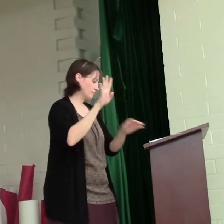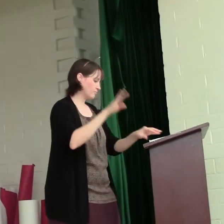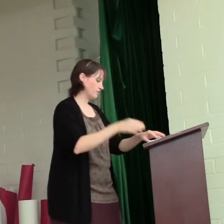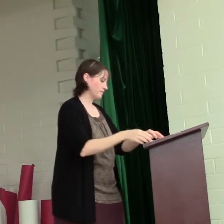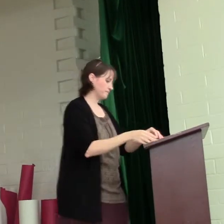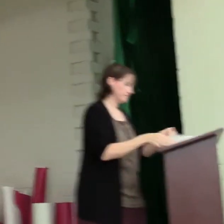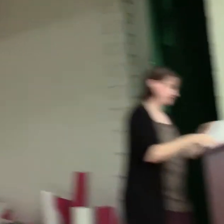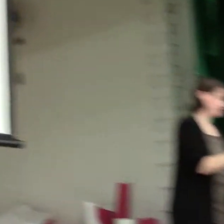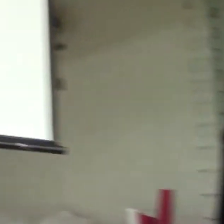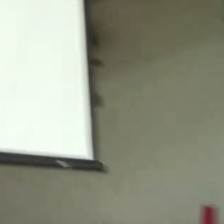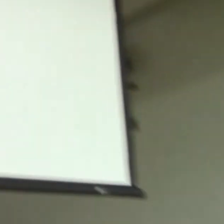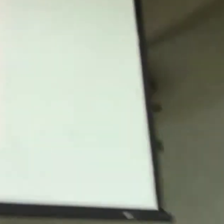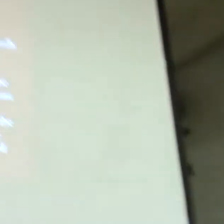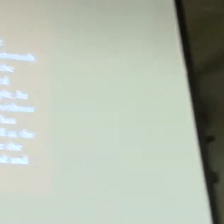4.